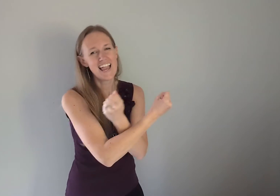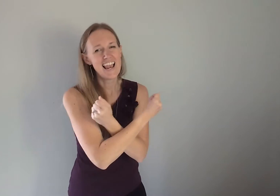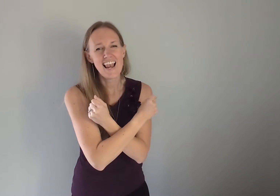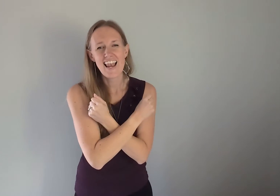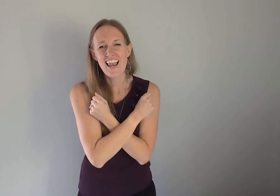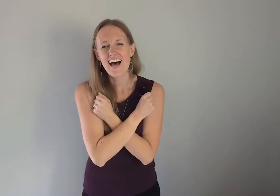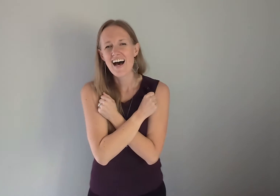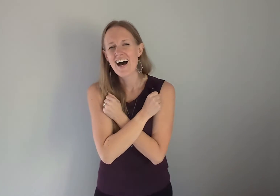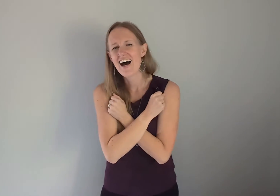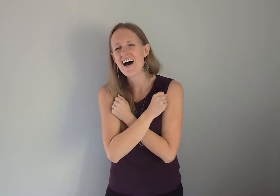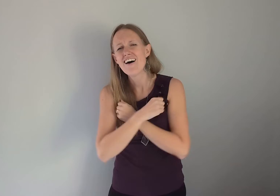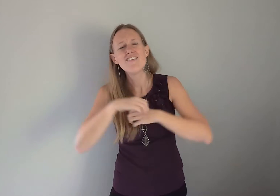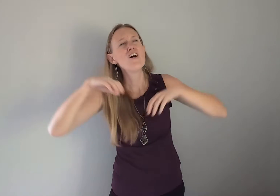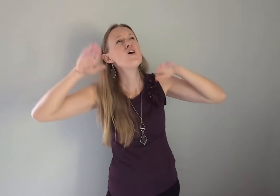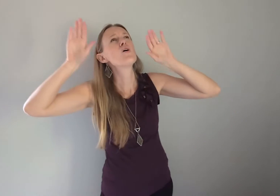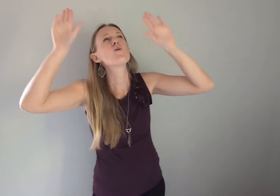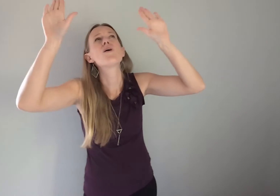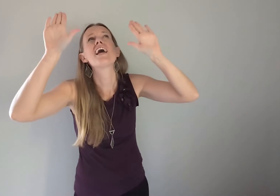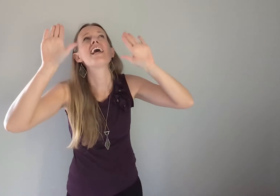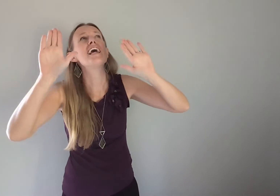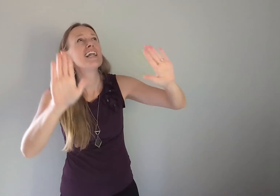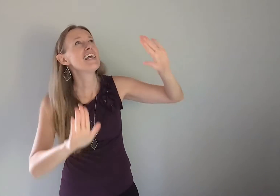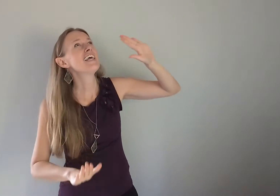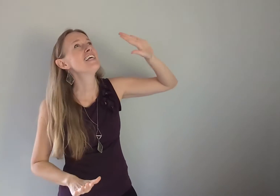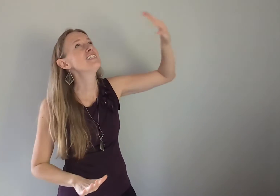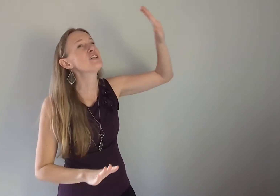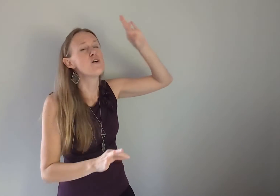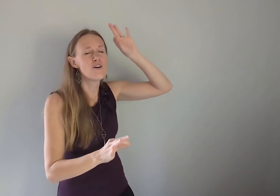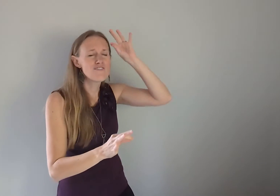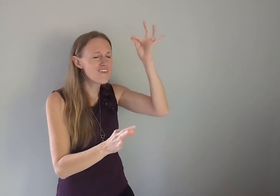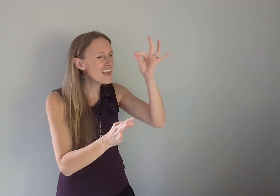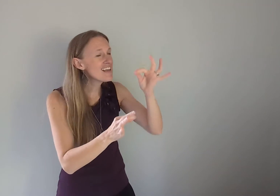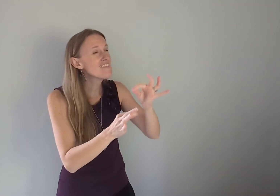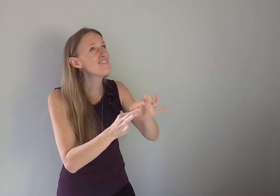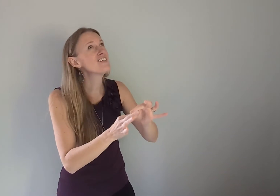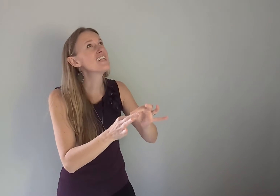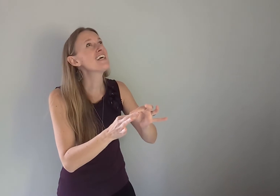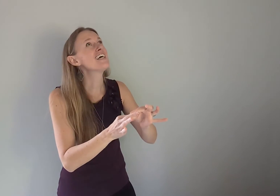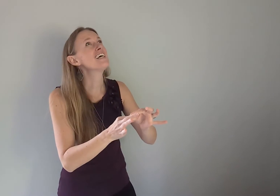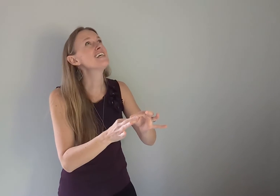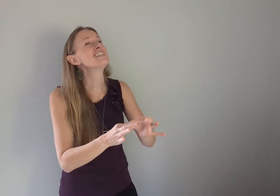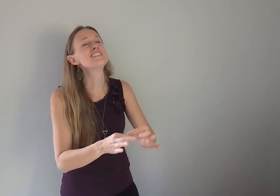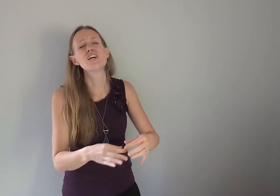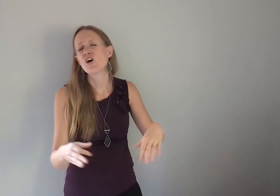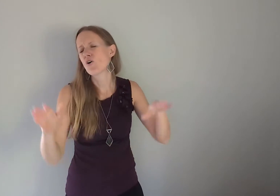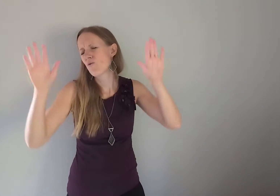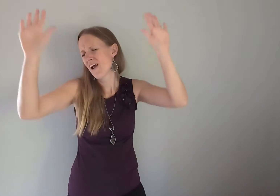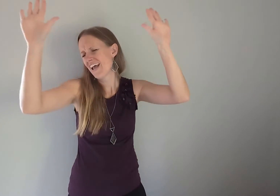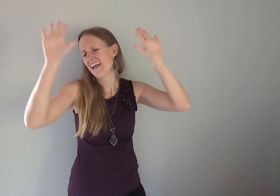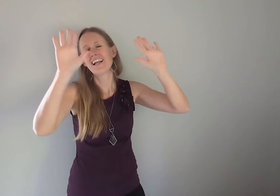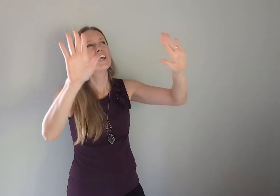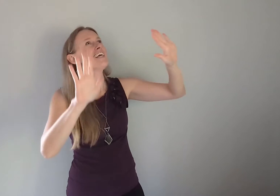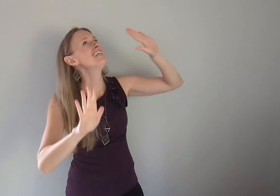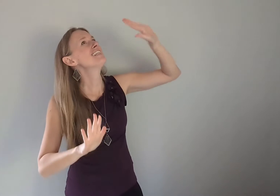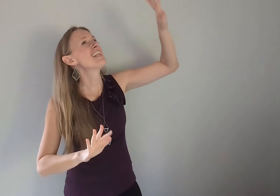and love. Great is thy faithfulness, great is